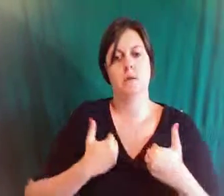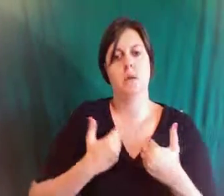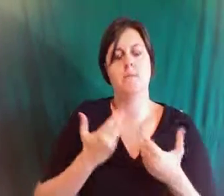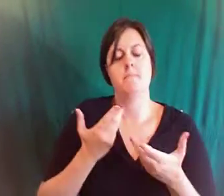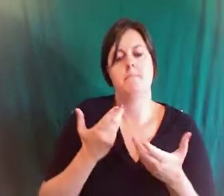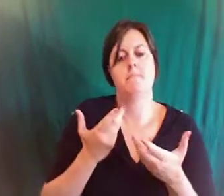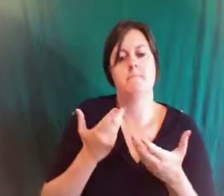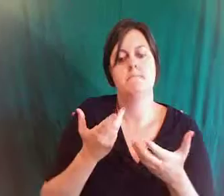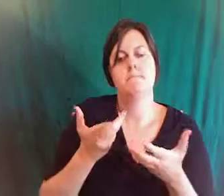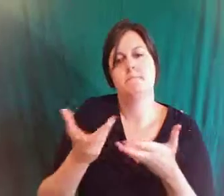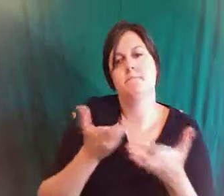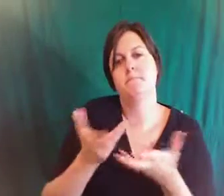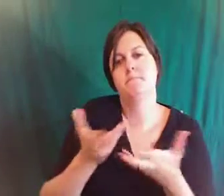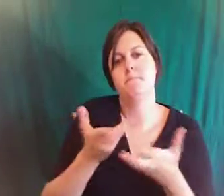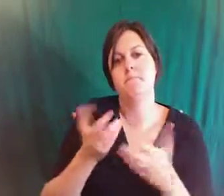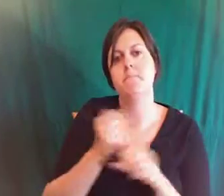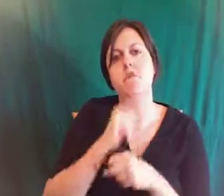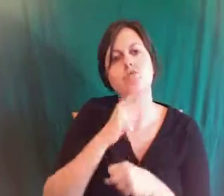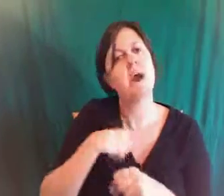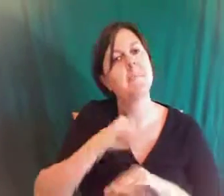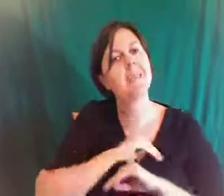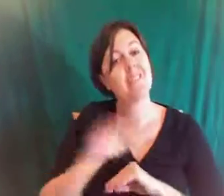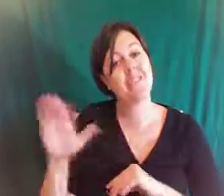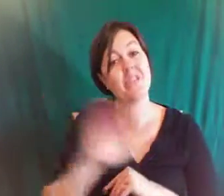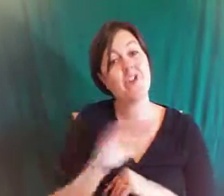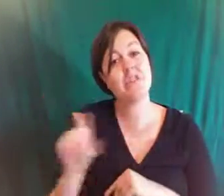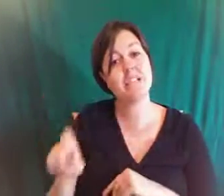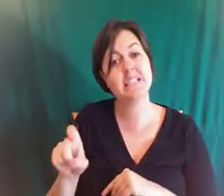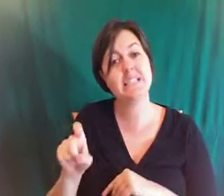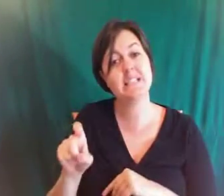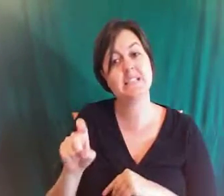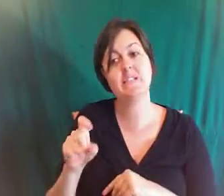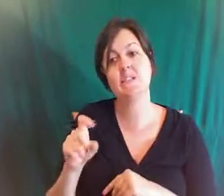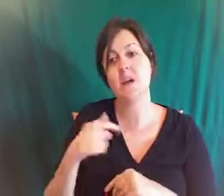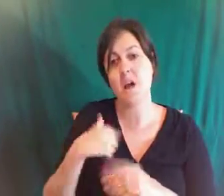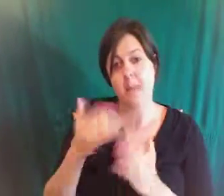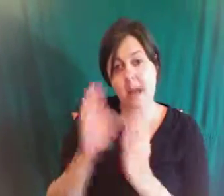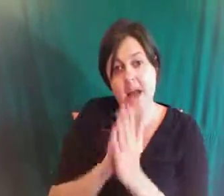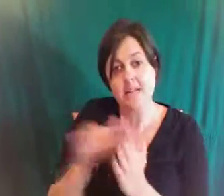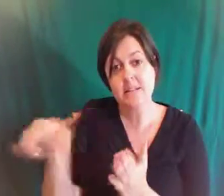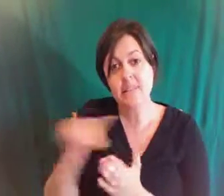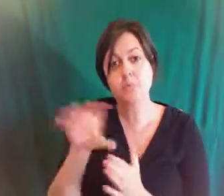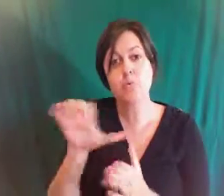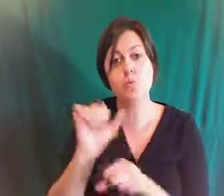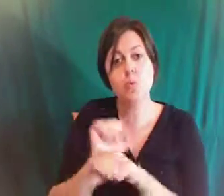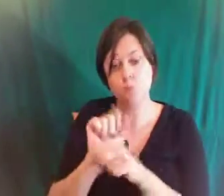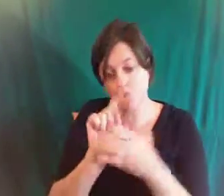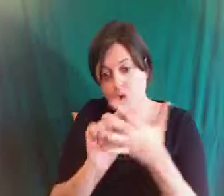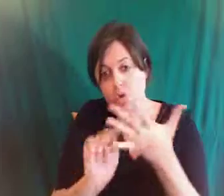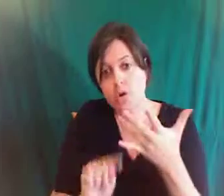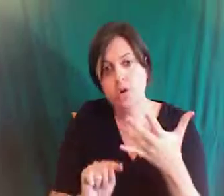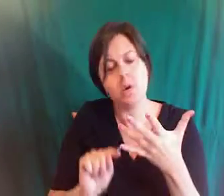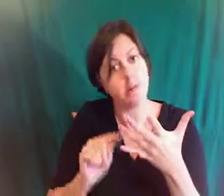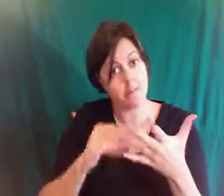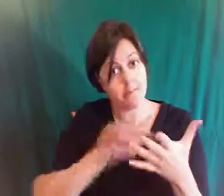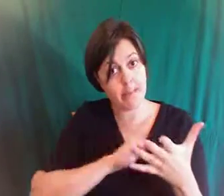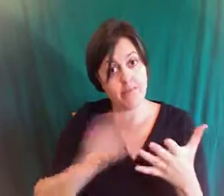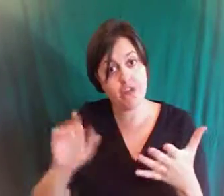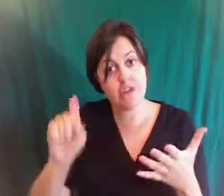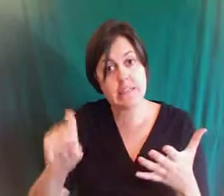are you meeting their needs in terms of the kind of work that you're asking them to do and that's important because i don't think that if if